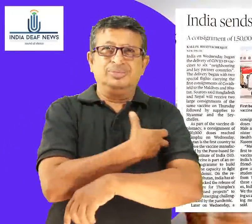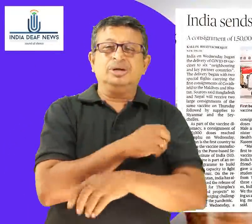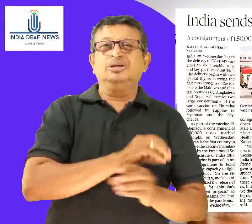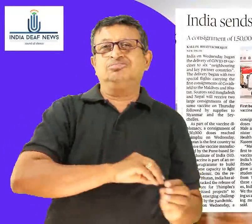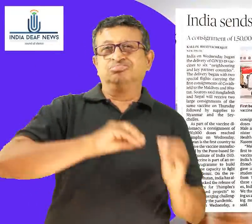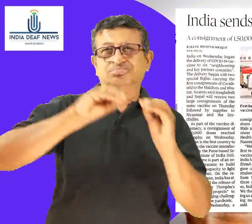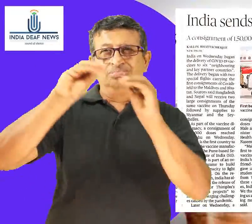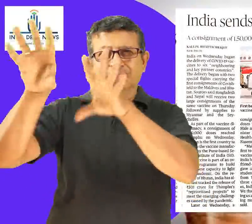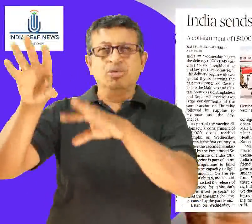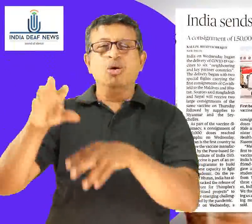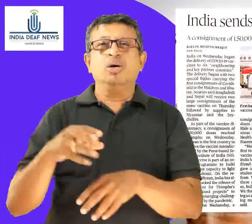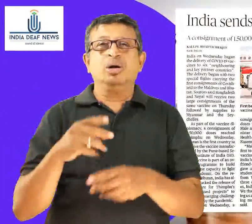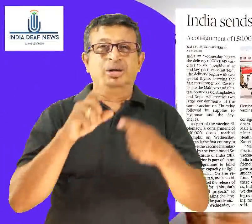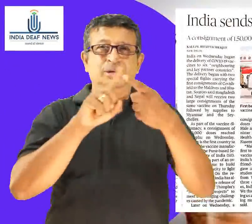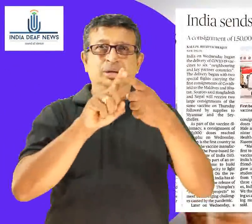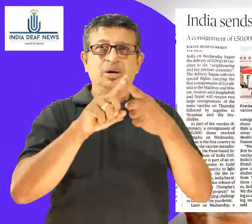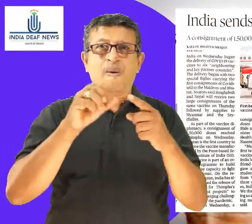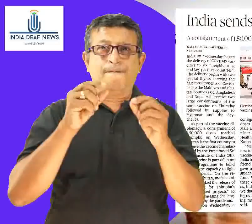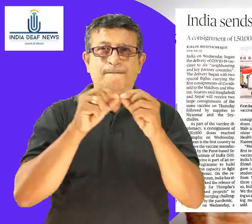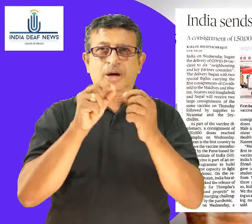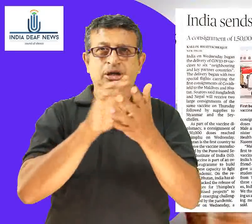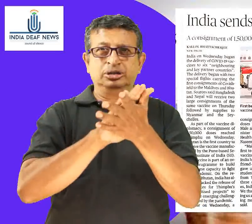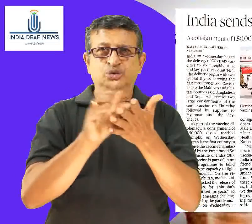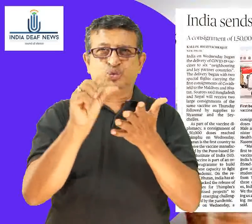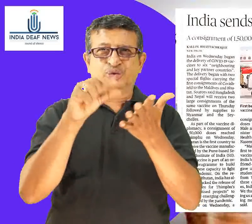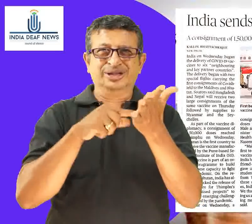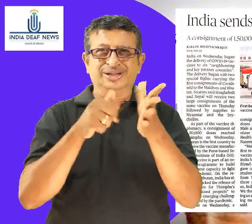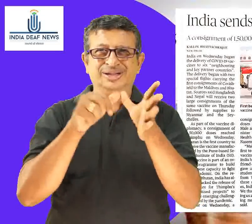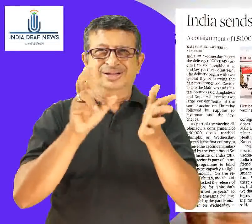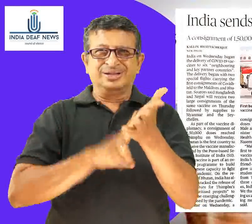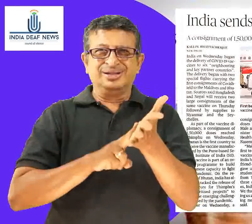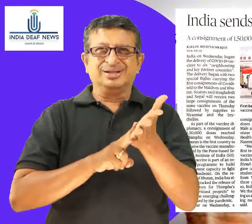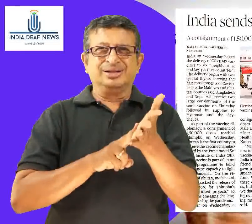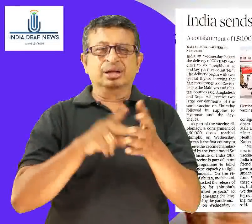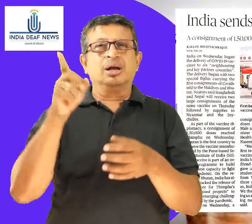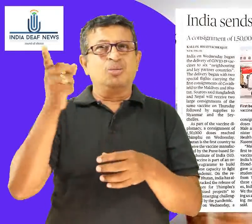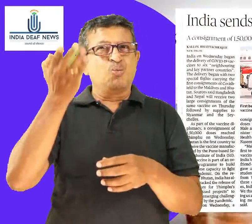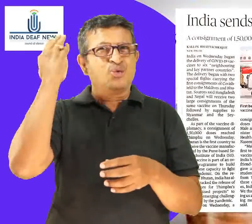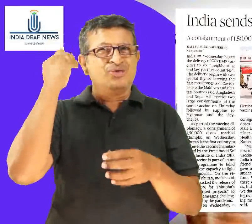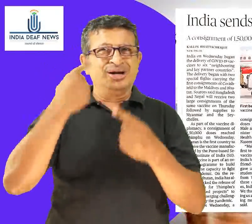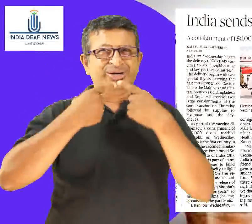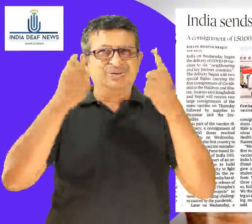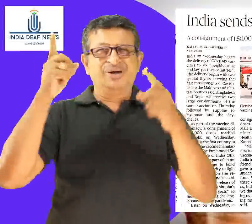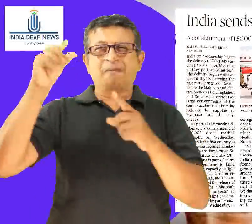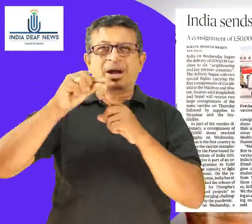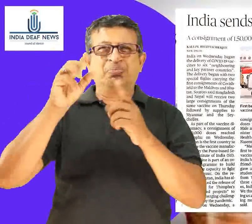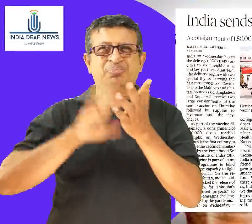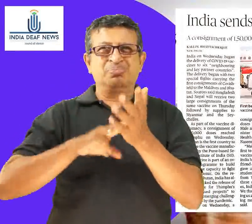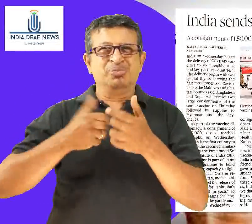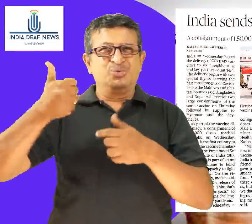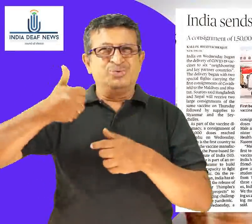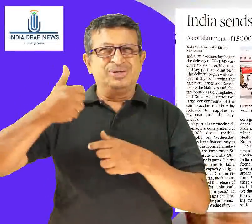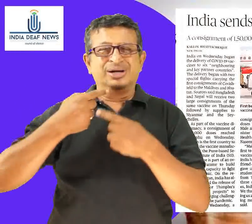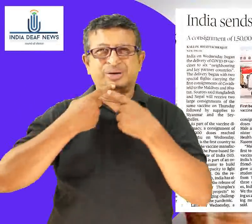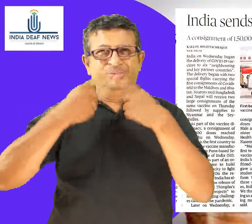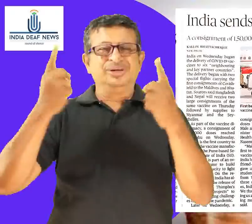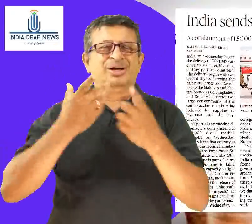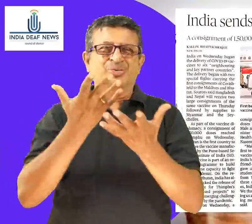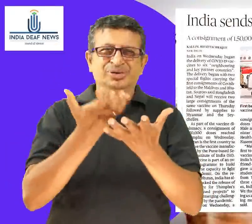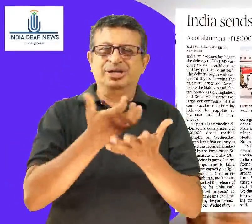said. India sends vaccine to 2 countries. A consignment of 1,50,000 doses arrives in Bhutan, 1